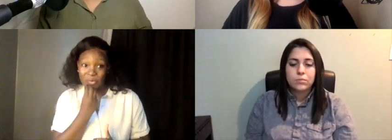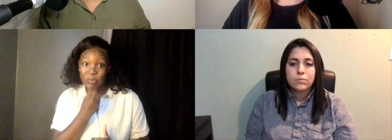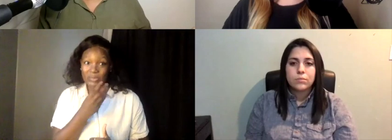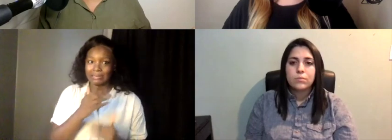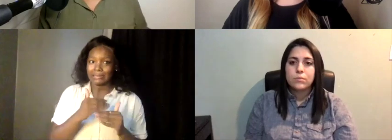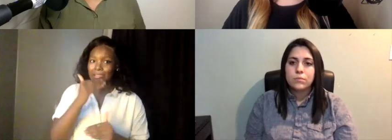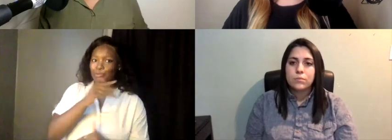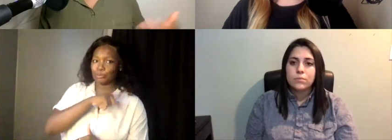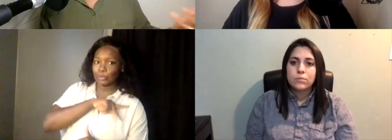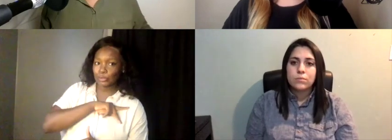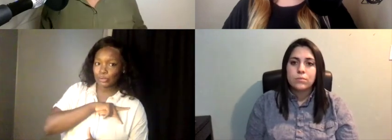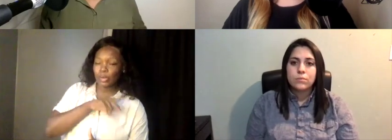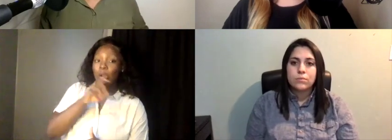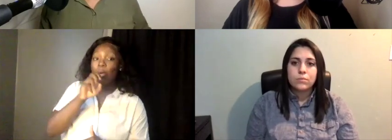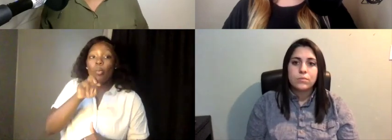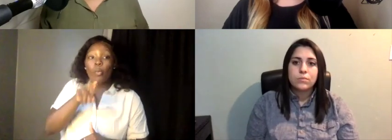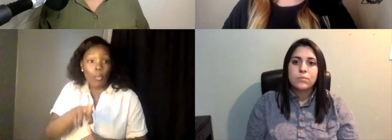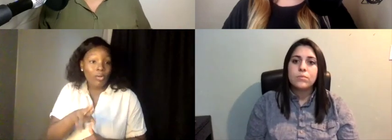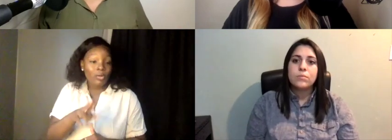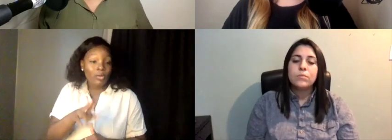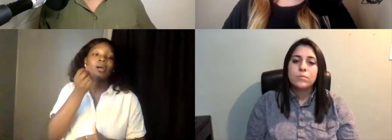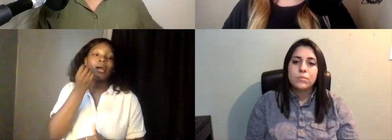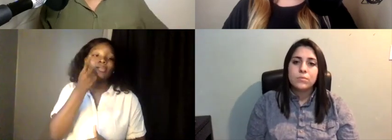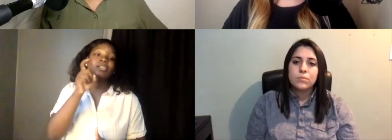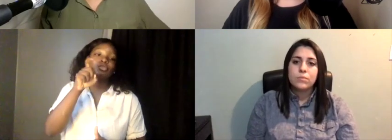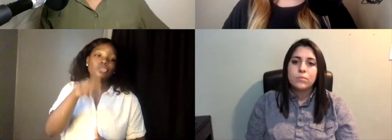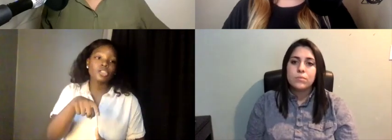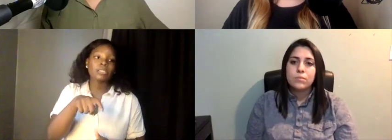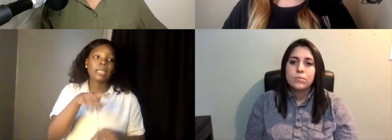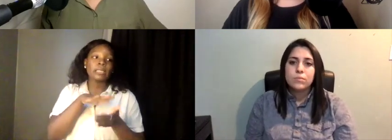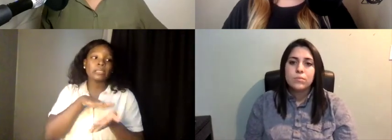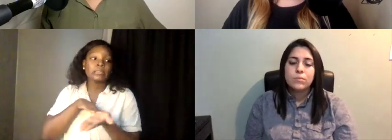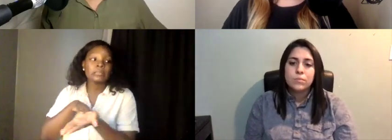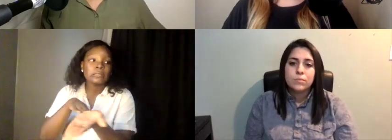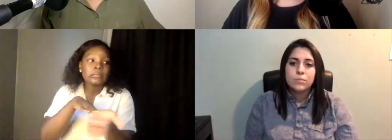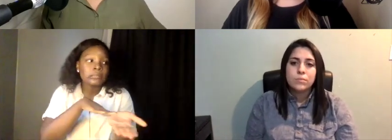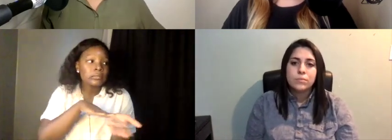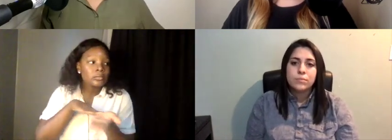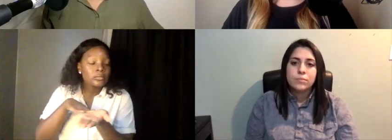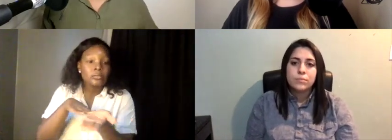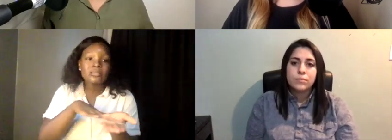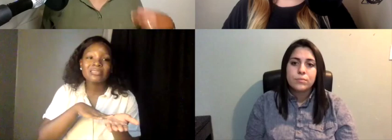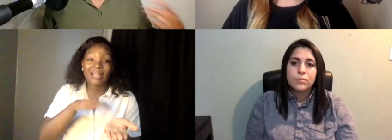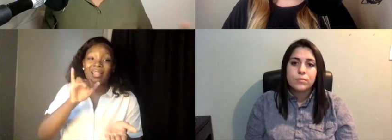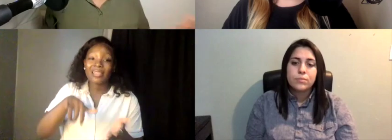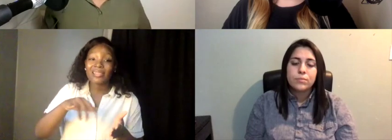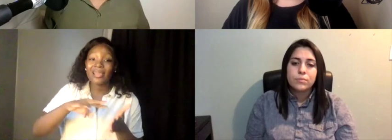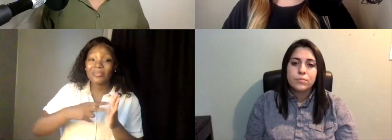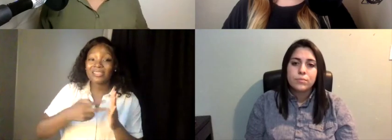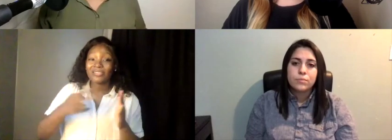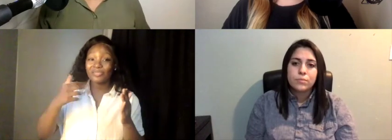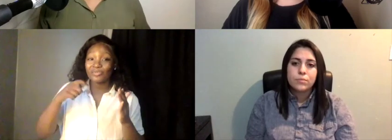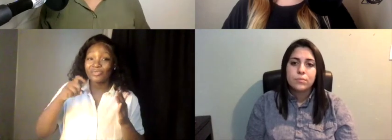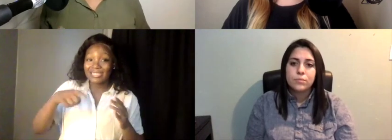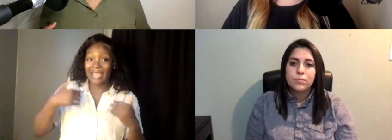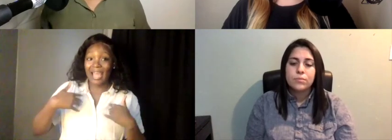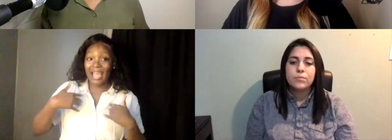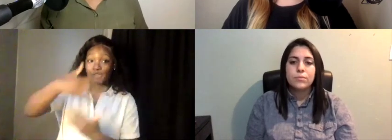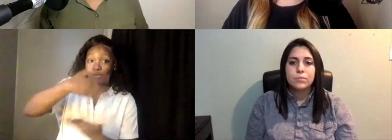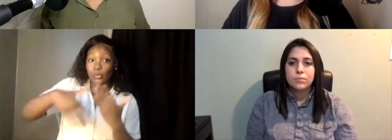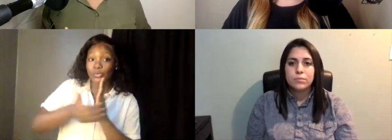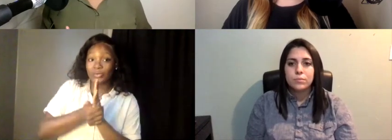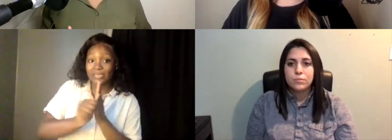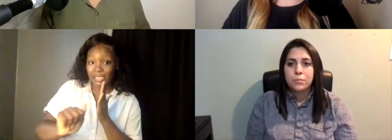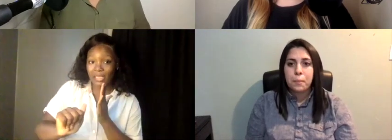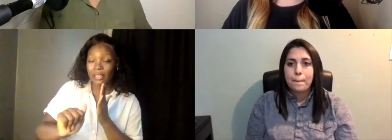drinks or something like that. You obviously have to read the room. And that does take social skill, but you do need to know that networking is going to